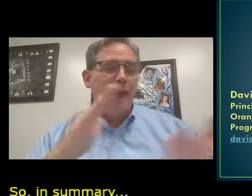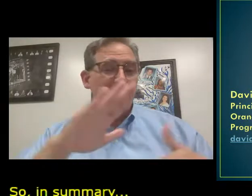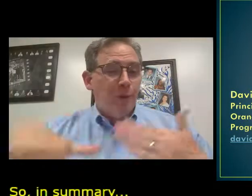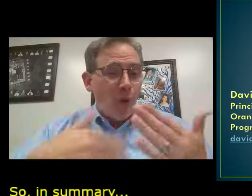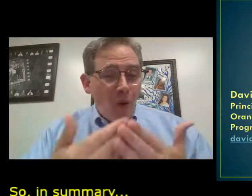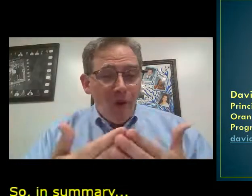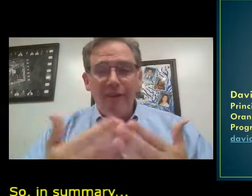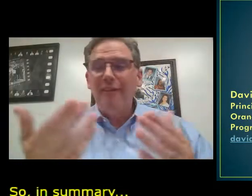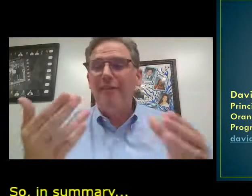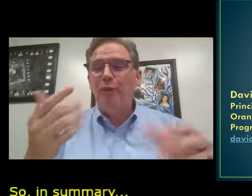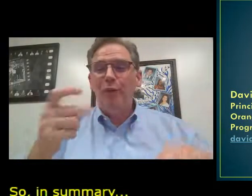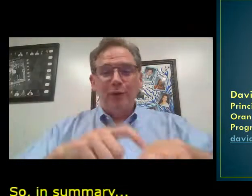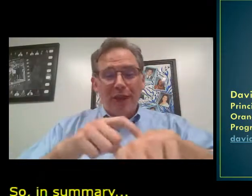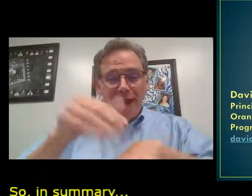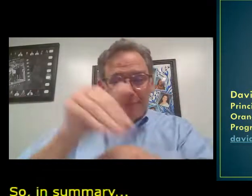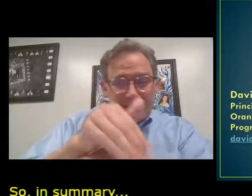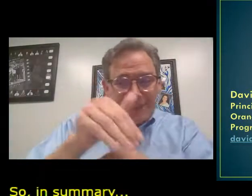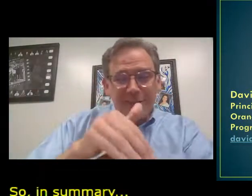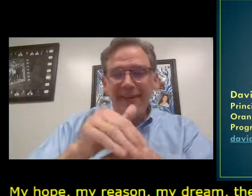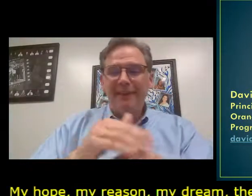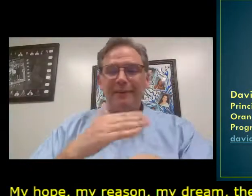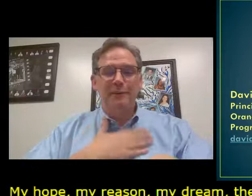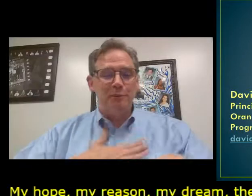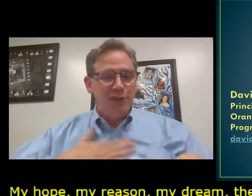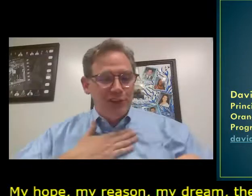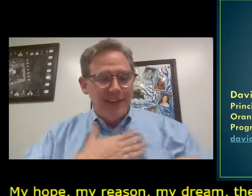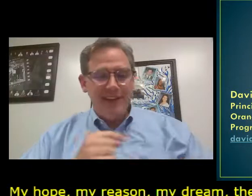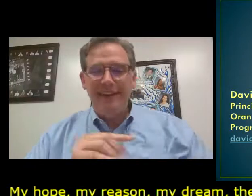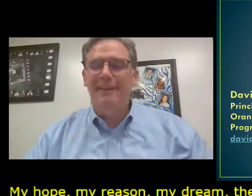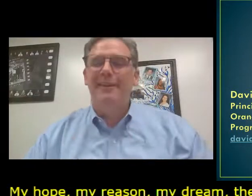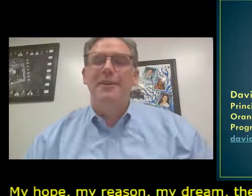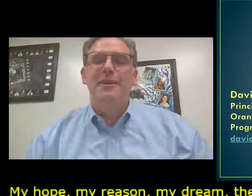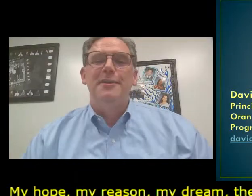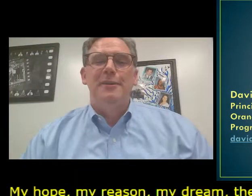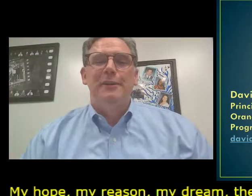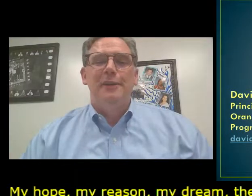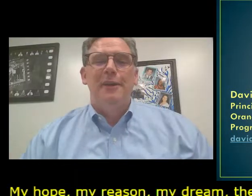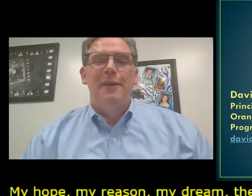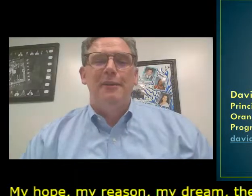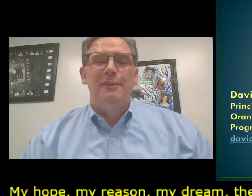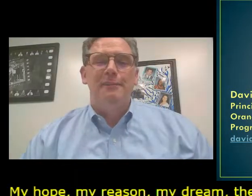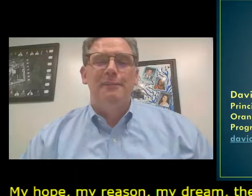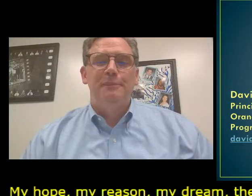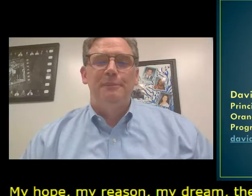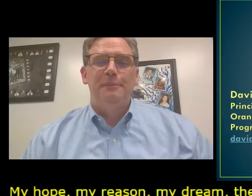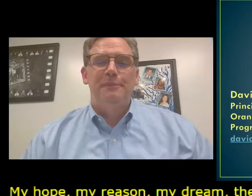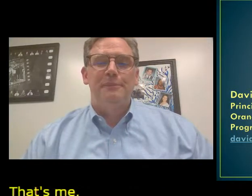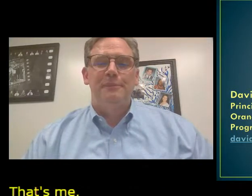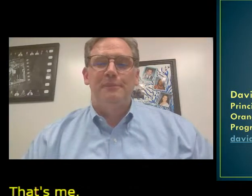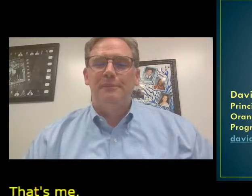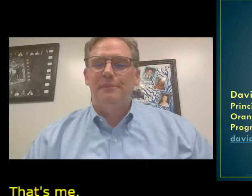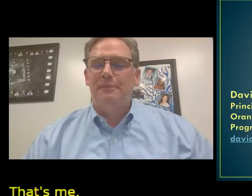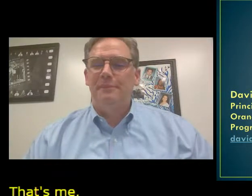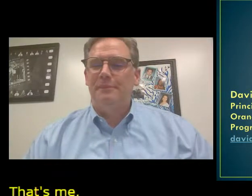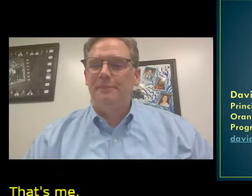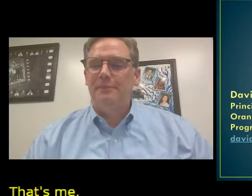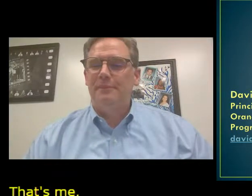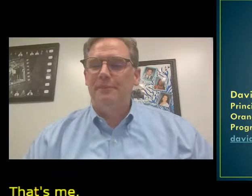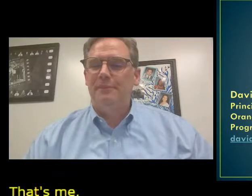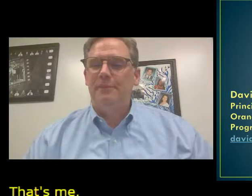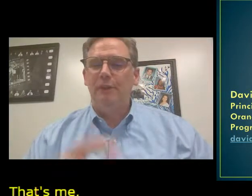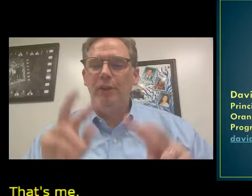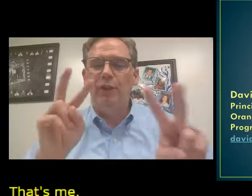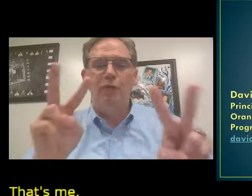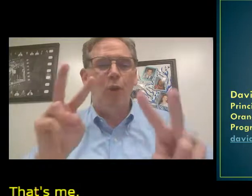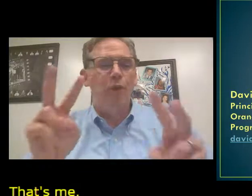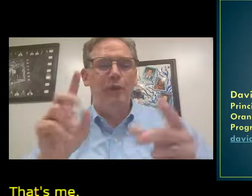that's me. Thank you all for your time this evening. I appreciate you being here.